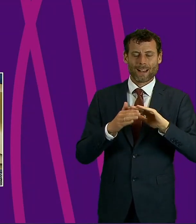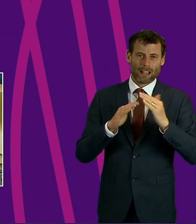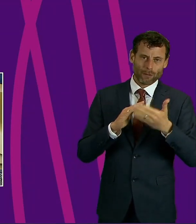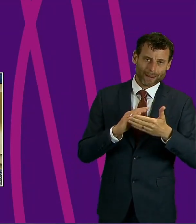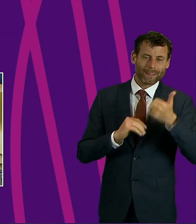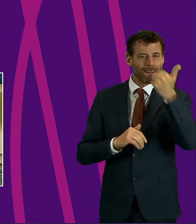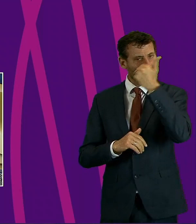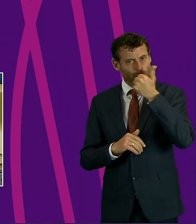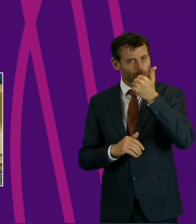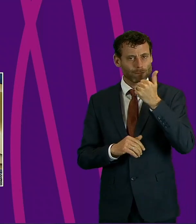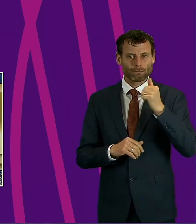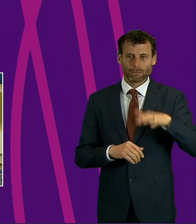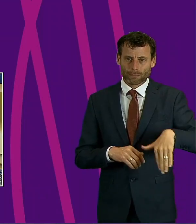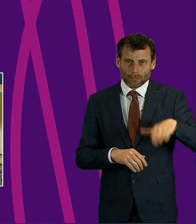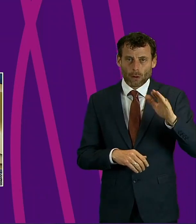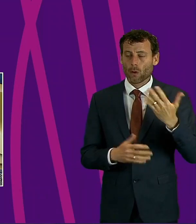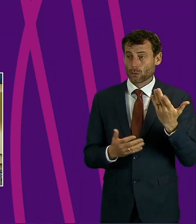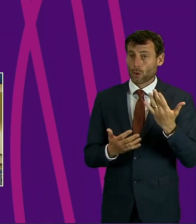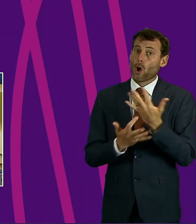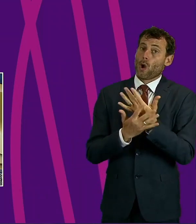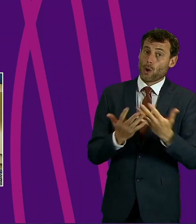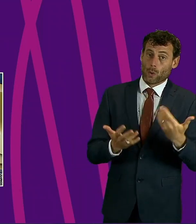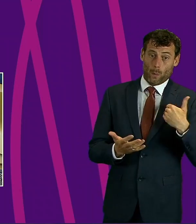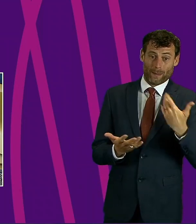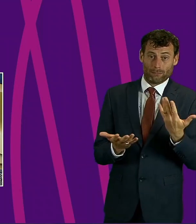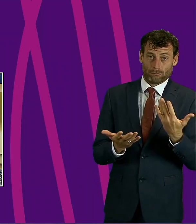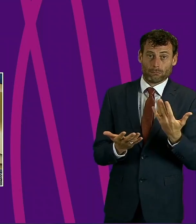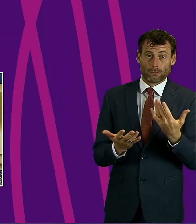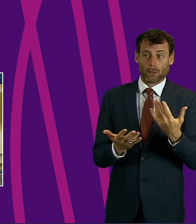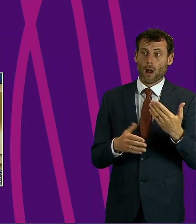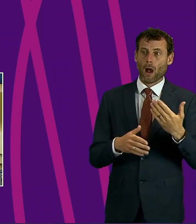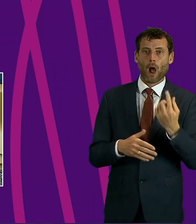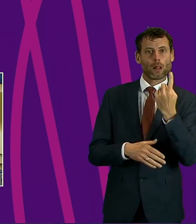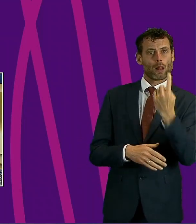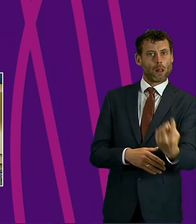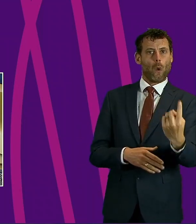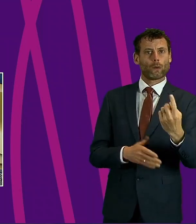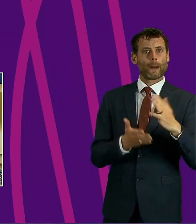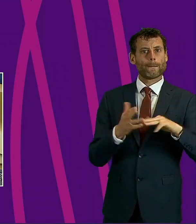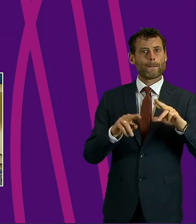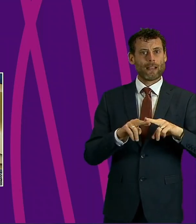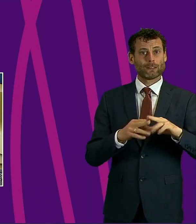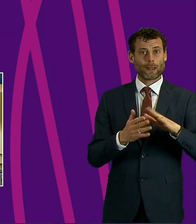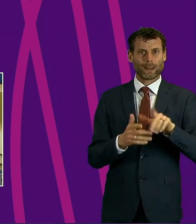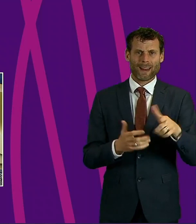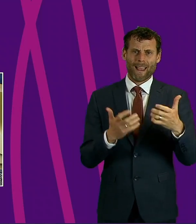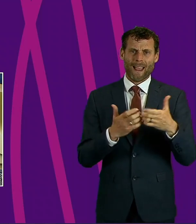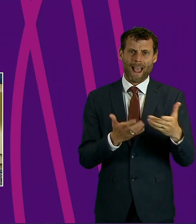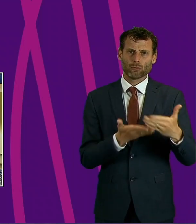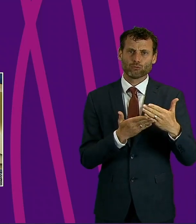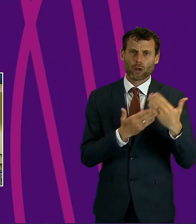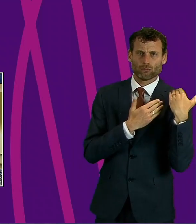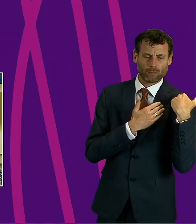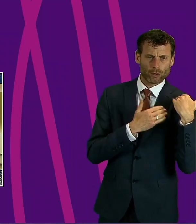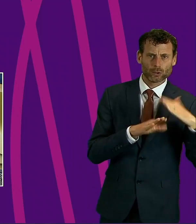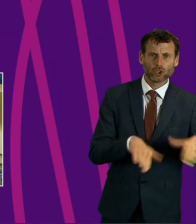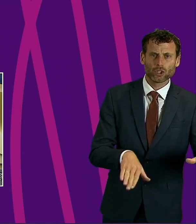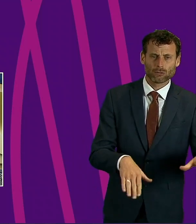vast majority of lone parents, and lone parents are less likely to have somebody to share childcare with. So these are just some of the issues that